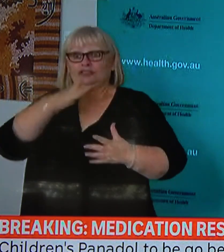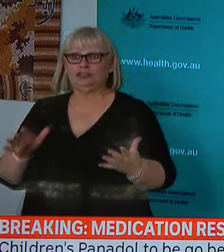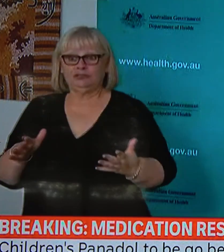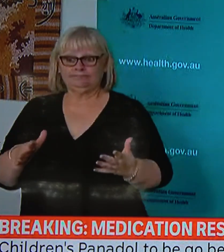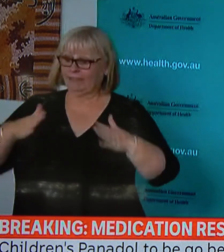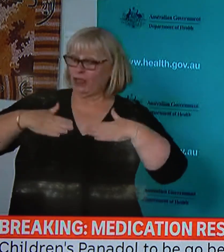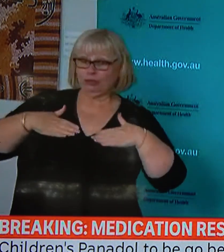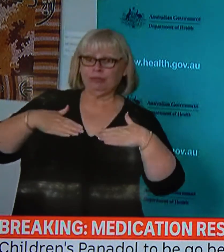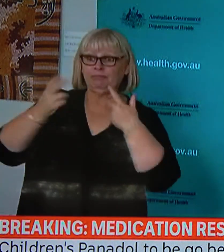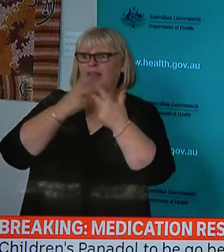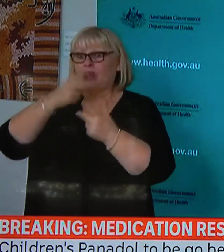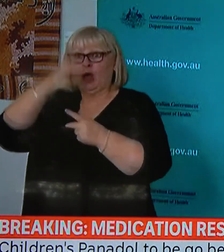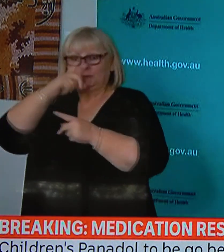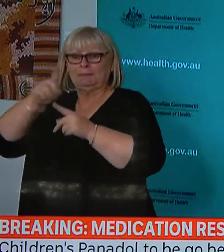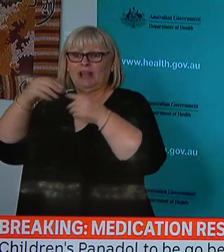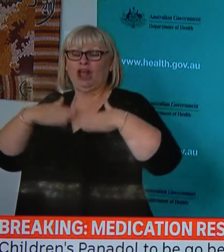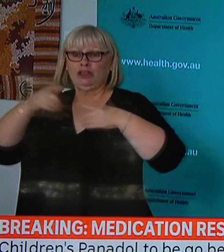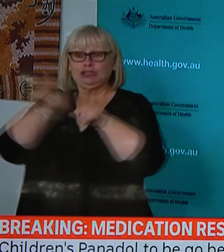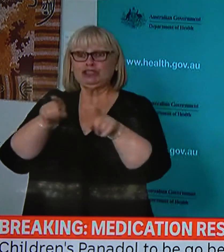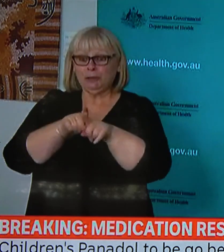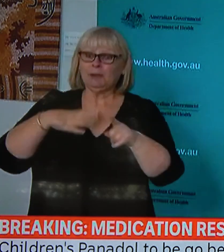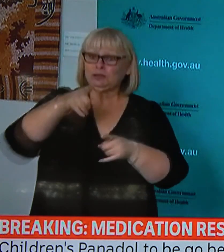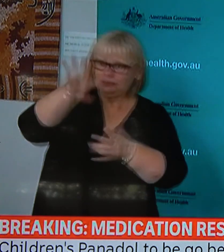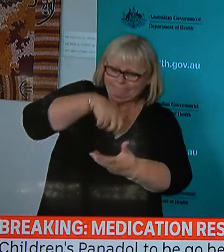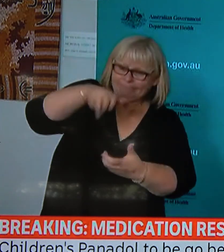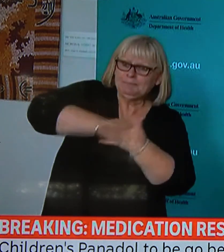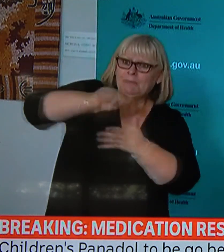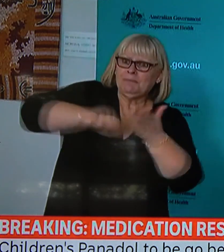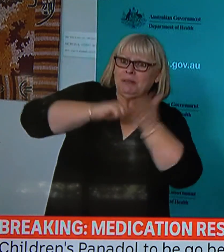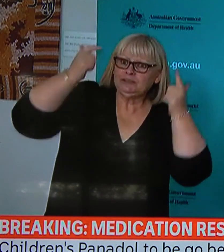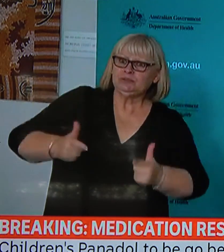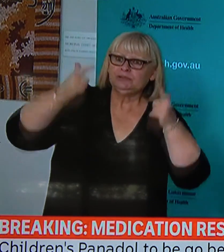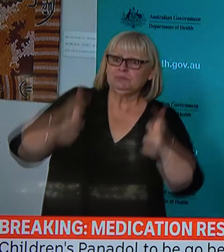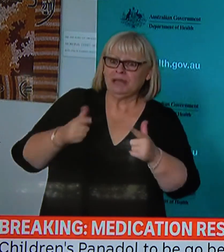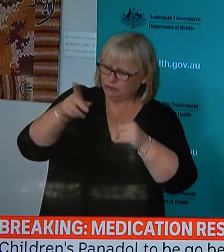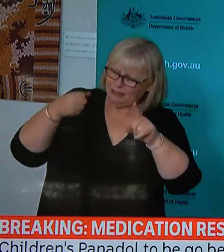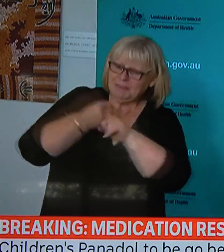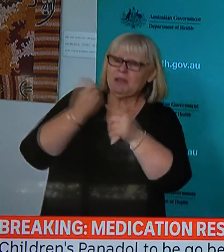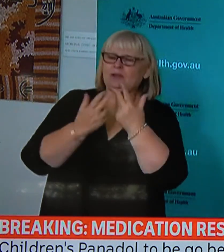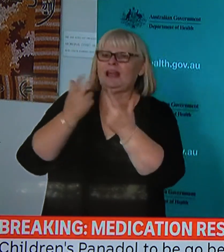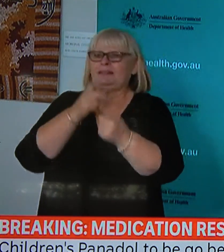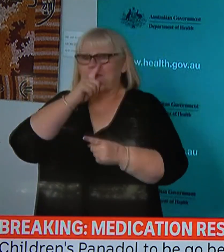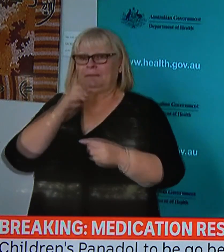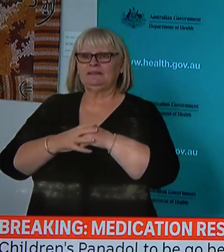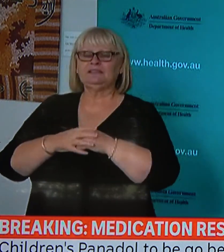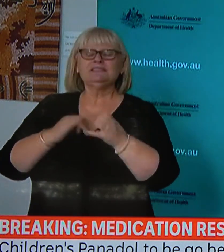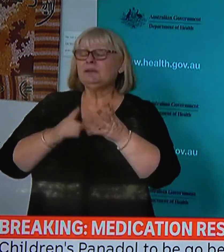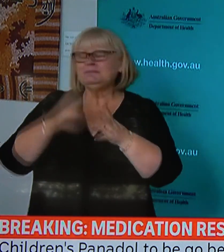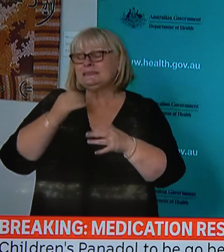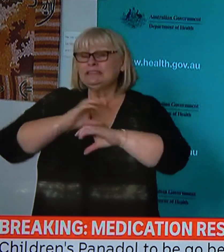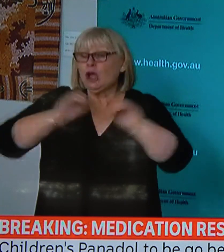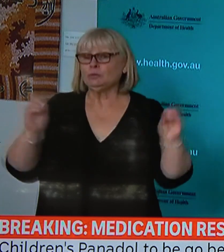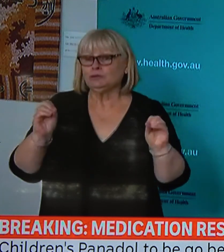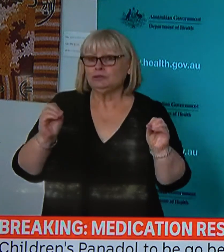potentially children's health, not so much from COVID, but from other diseases that we know can occur. So please do not